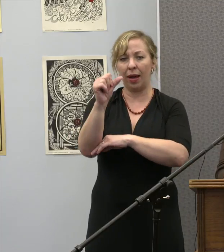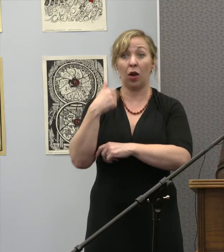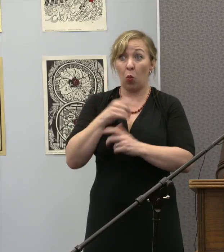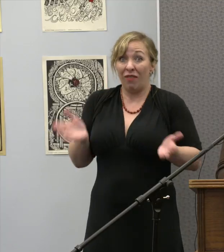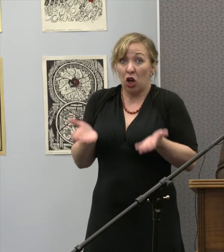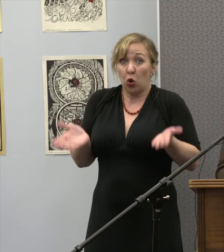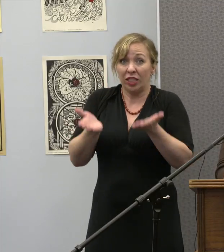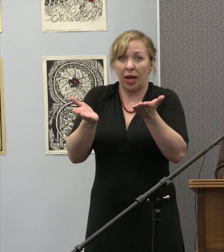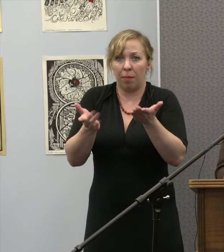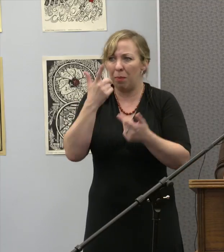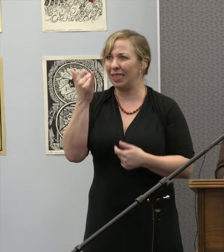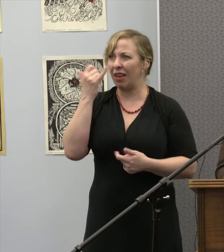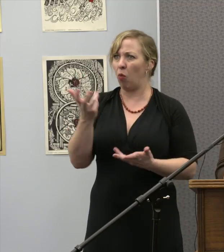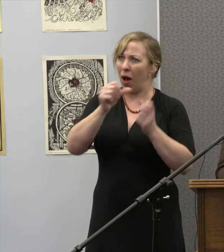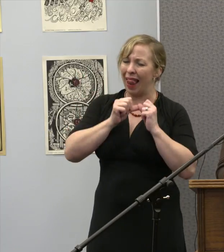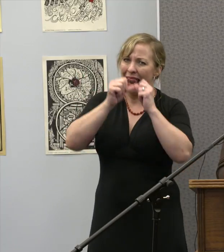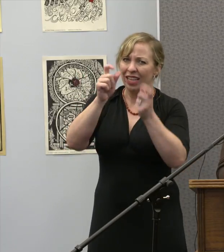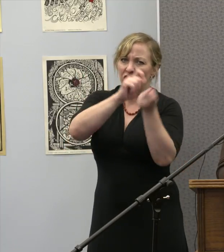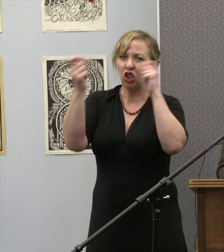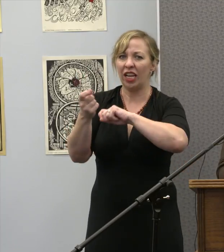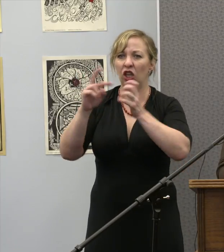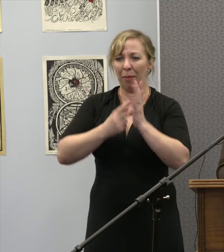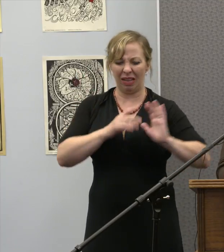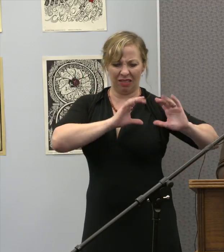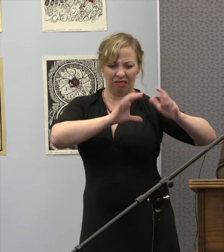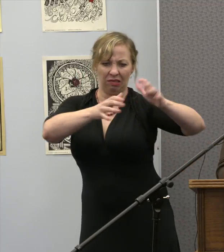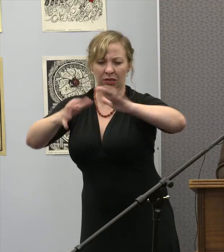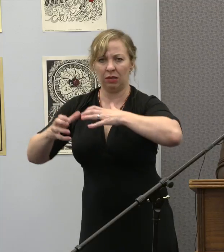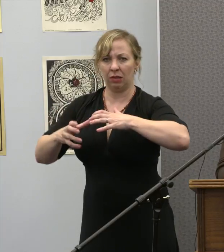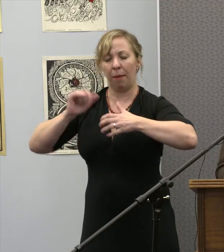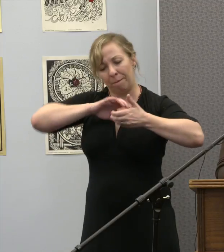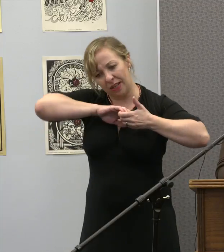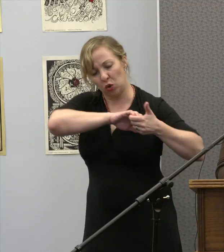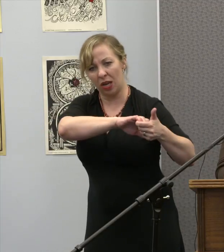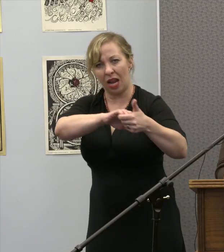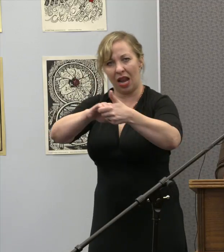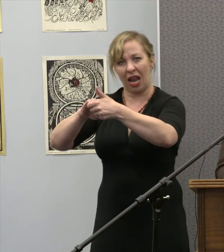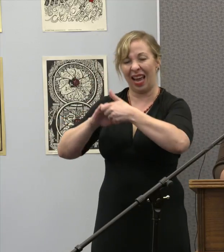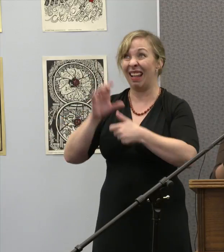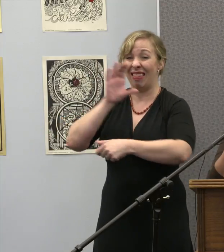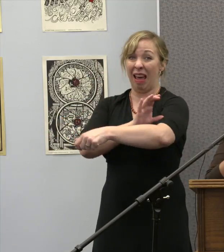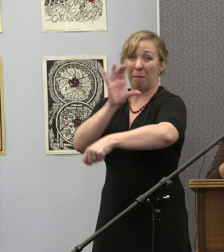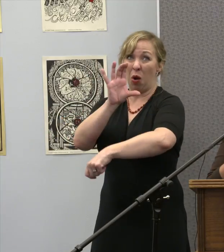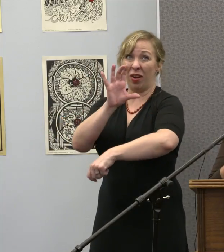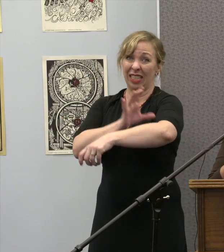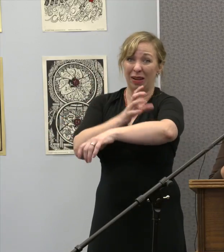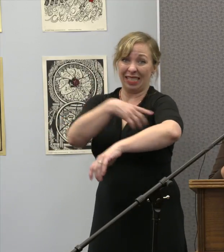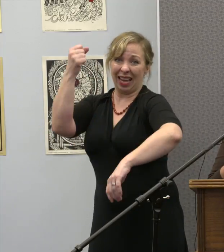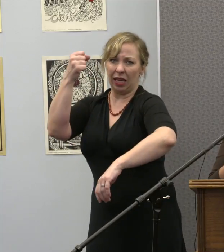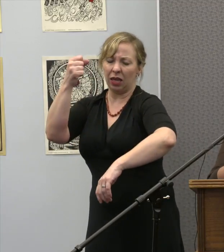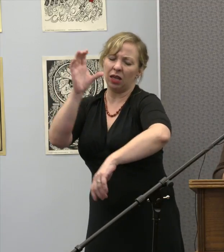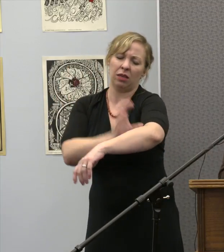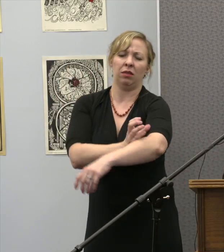that to secure the lasting change that we need, we have to unite across movements for justice and to take the power back that rightfully belongs